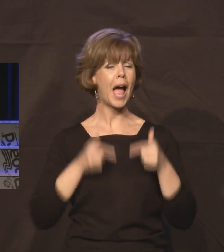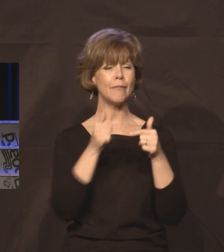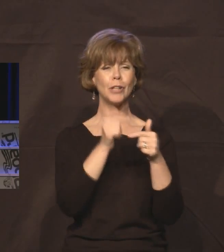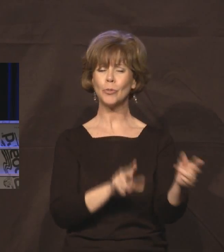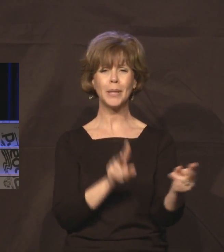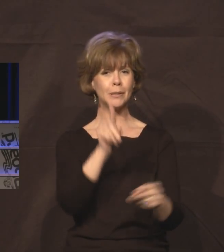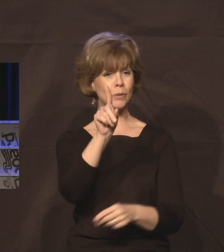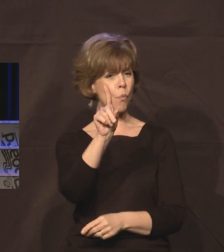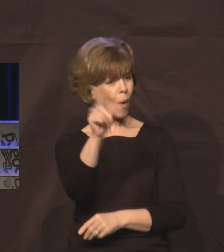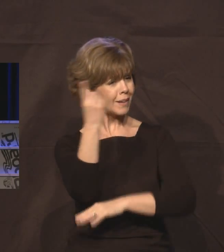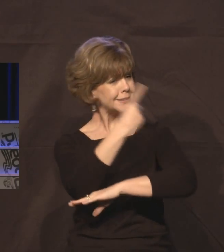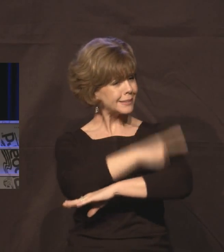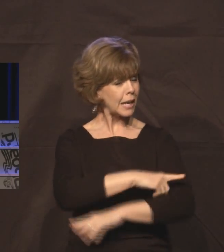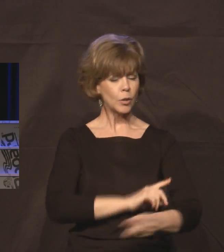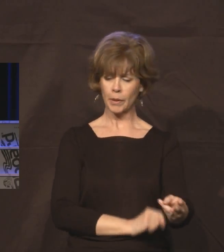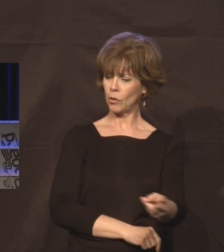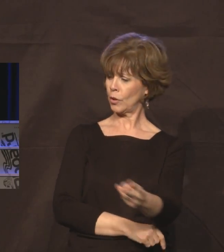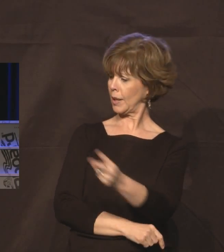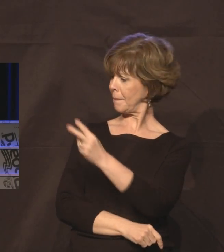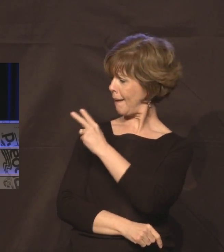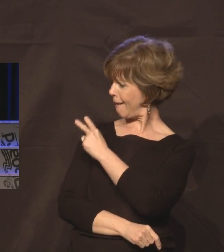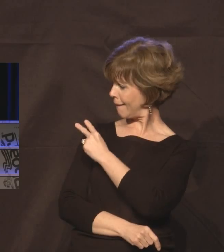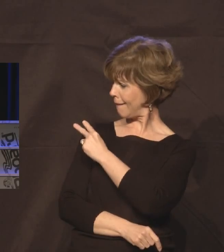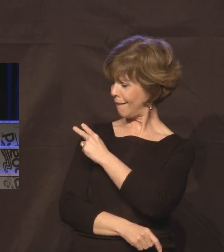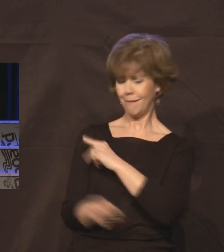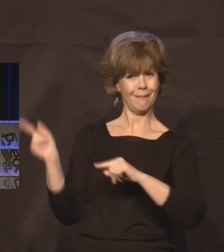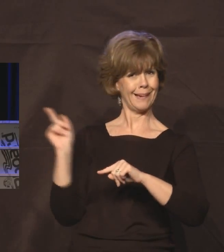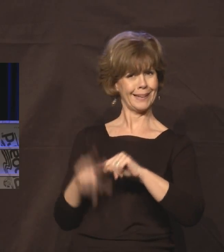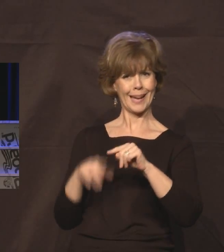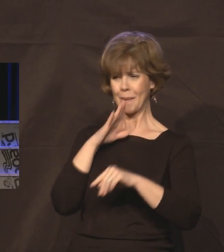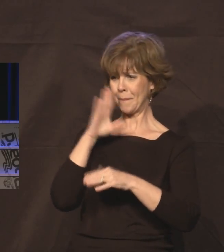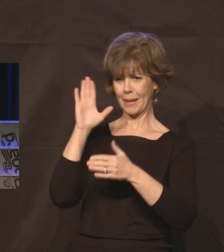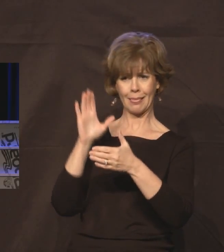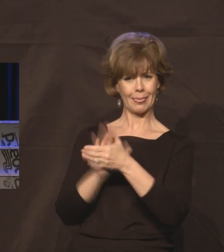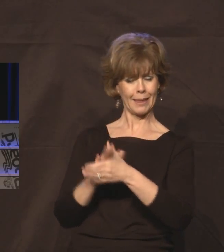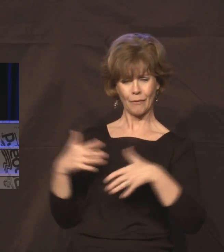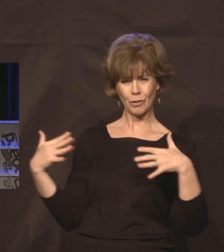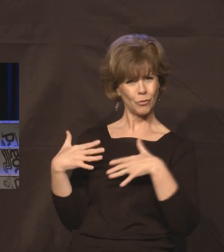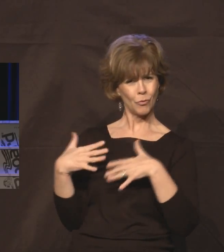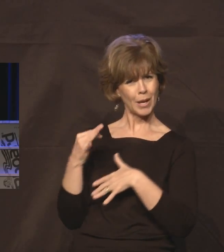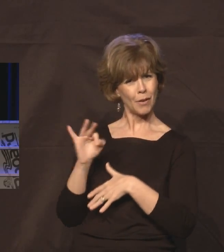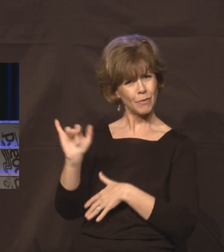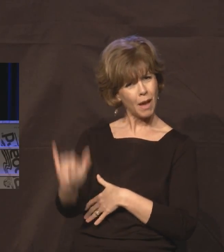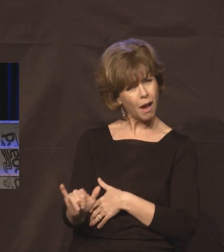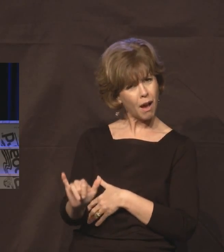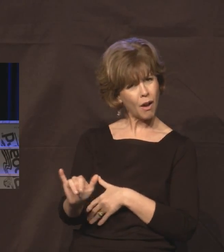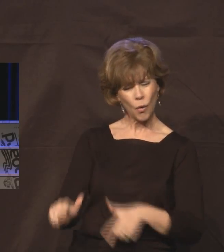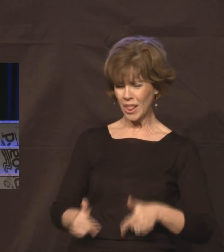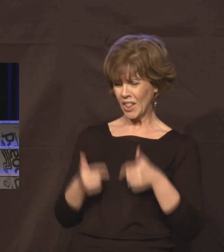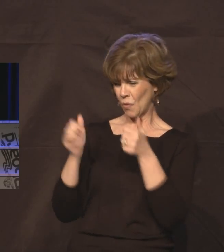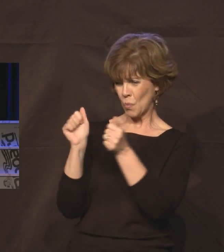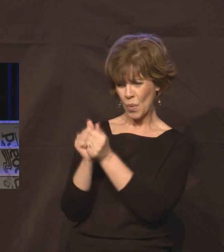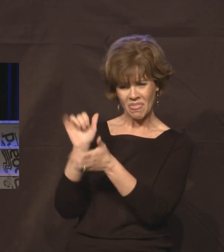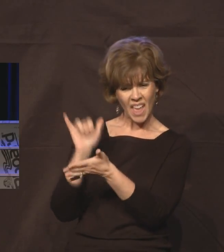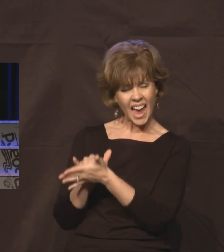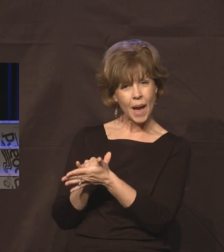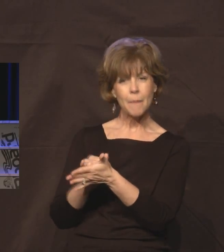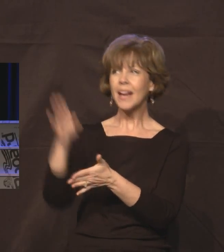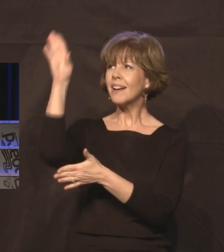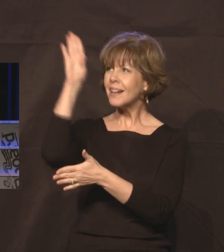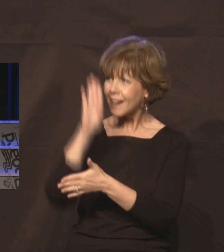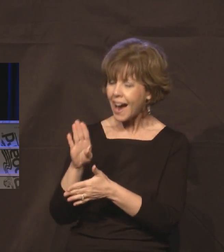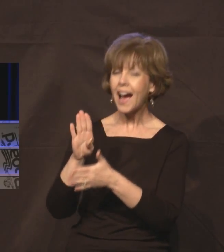I can't believe I ever bowed to that. I can't believe I was living with that. That God could actually do a